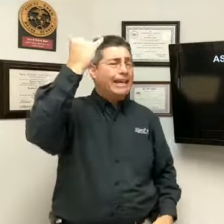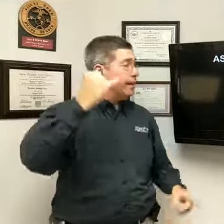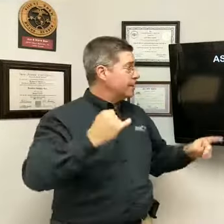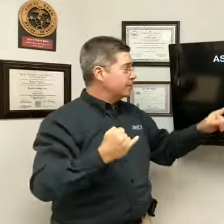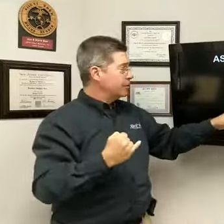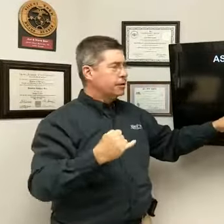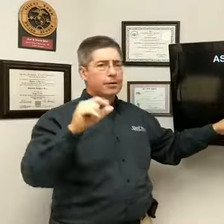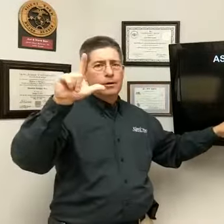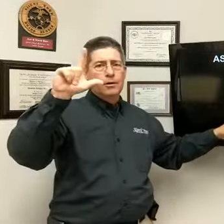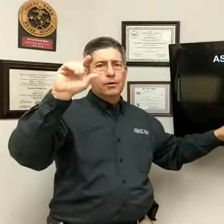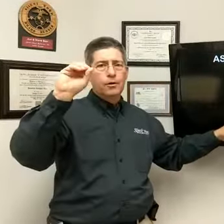ideas